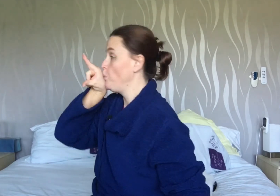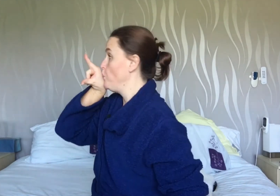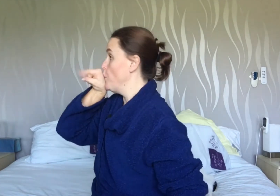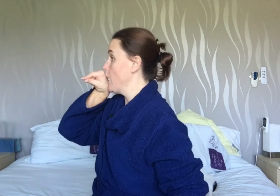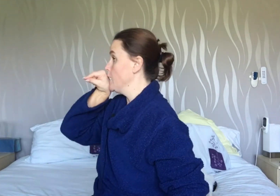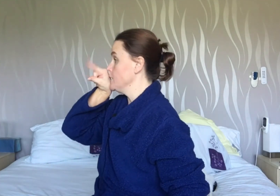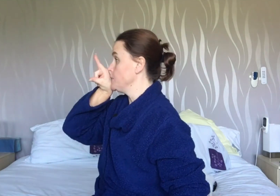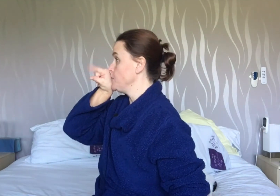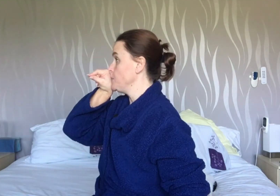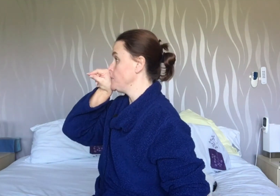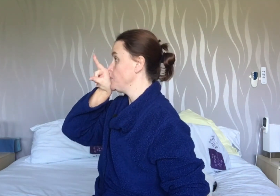Bird.